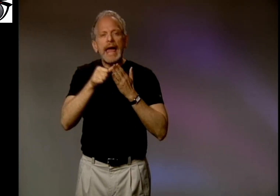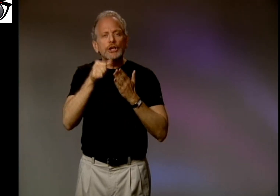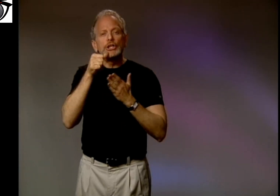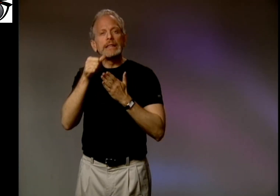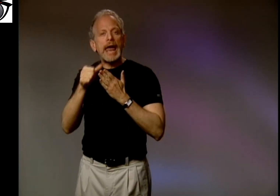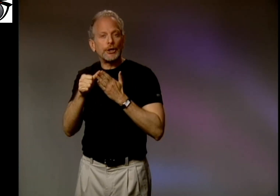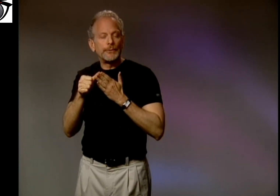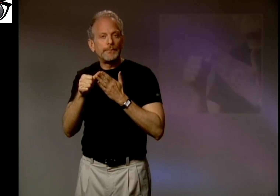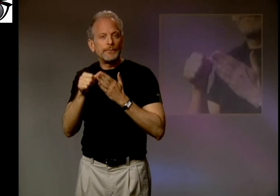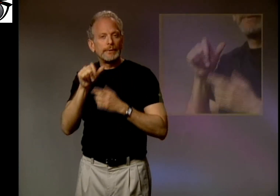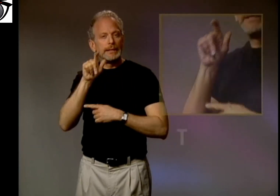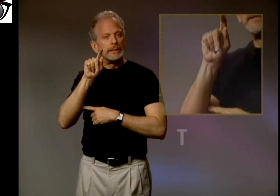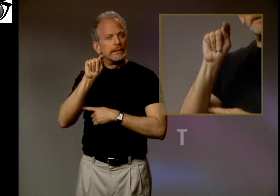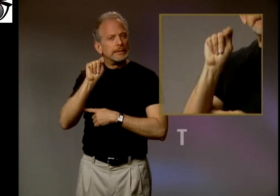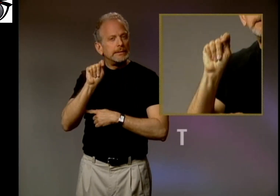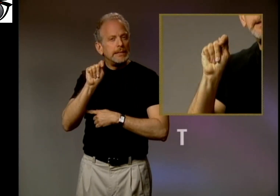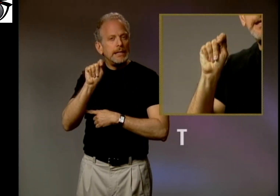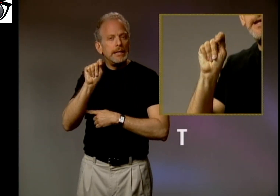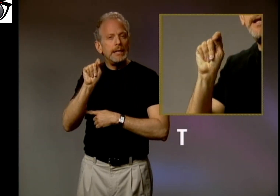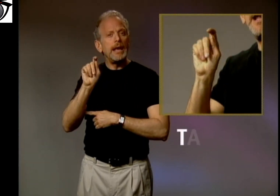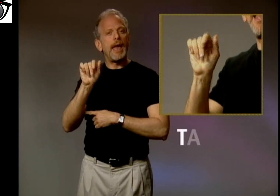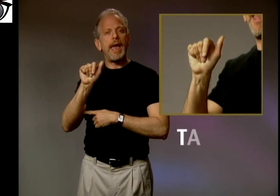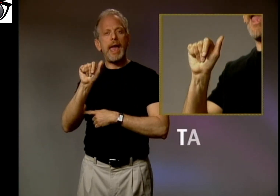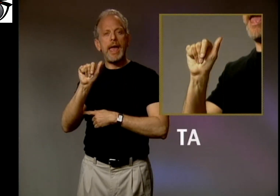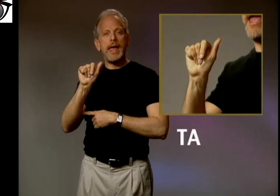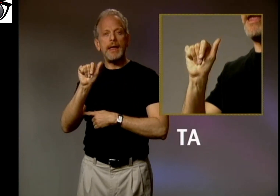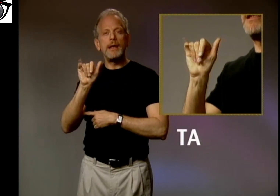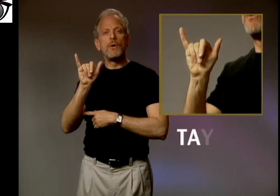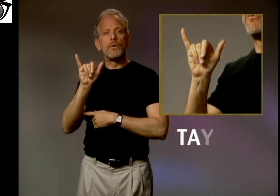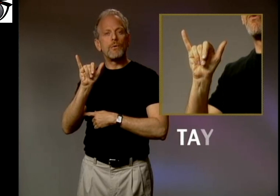smoothly from letter to letter.